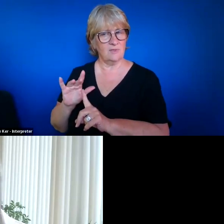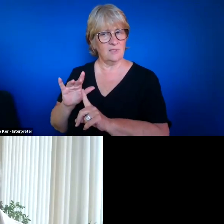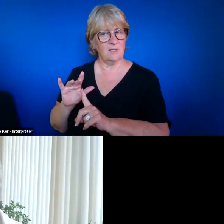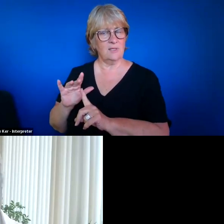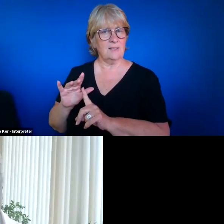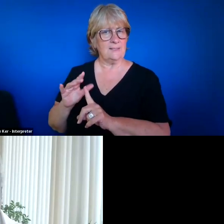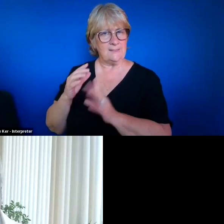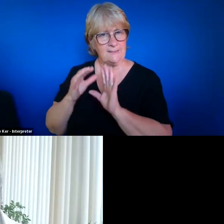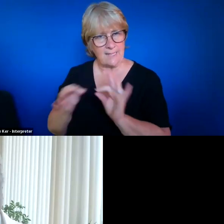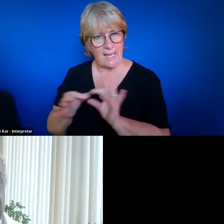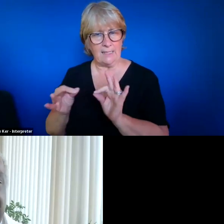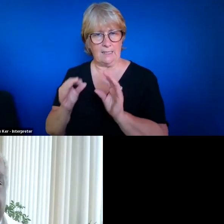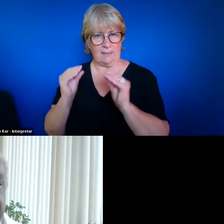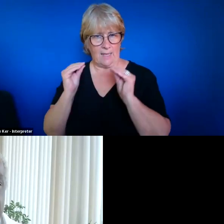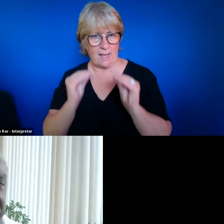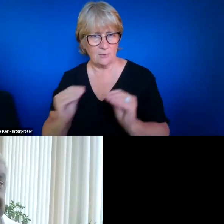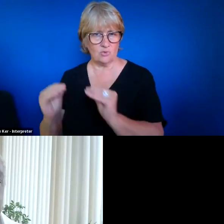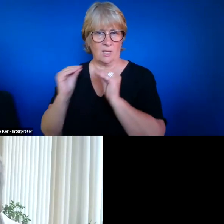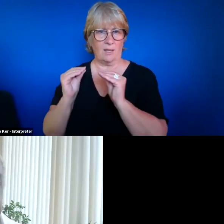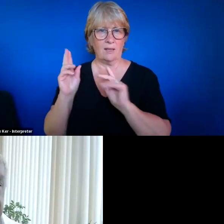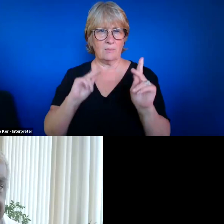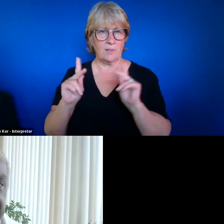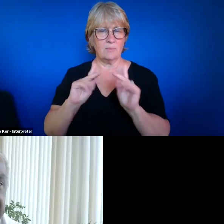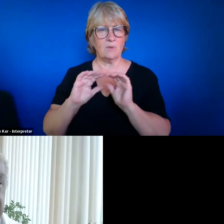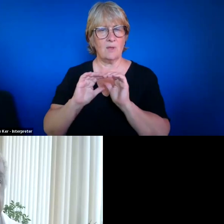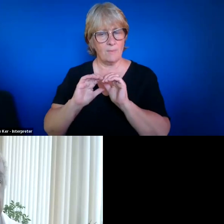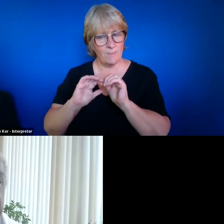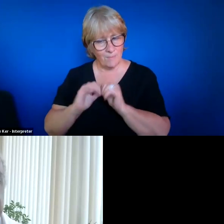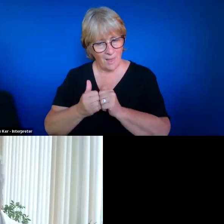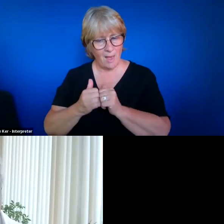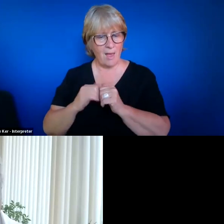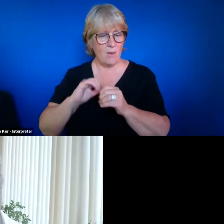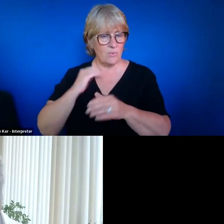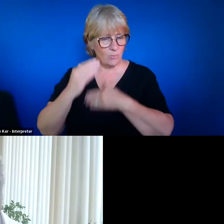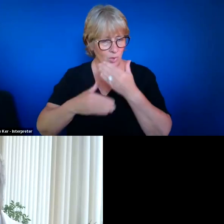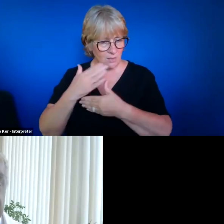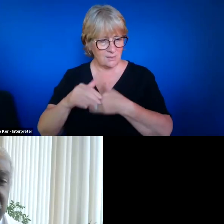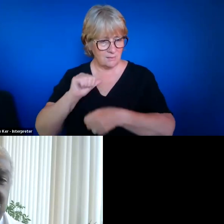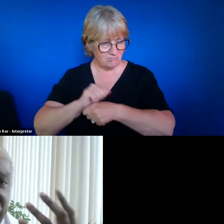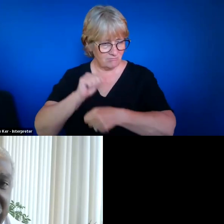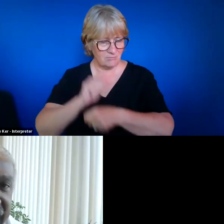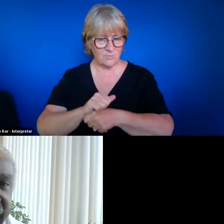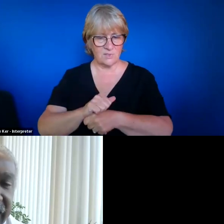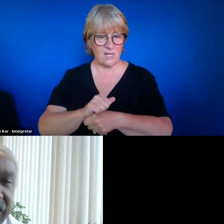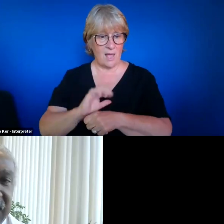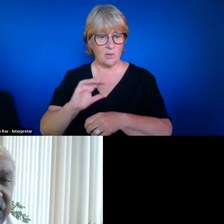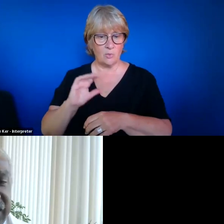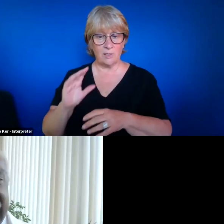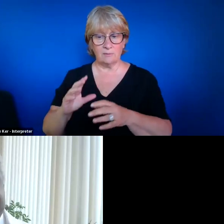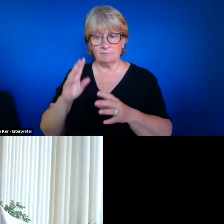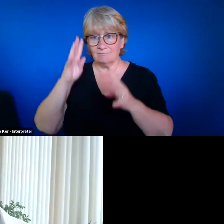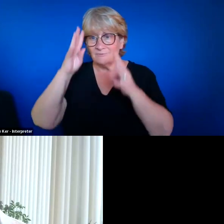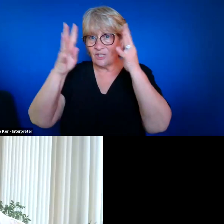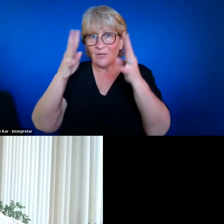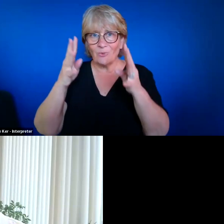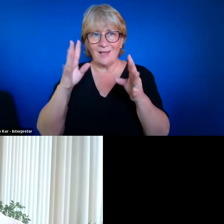restating and re-educating people about what this process is and how, in many ways, we are generating ideas,